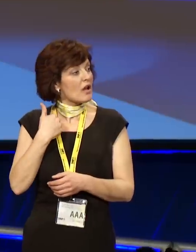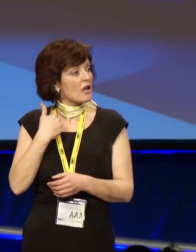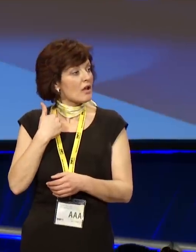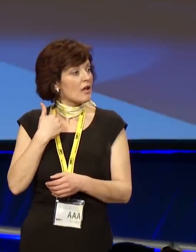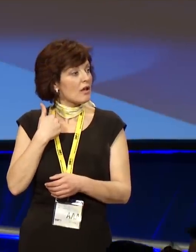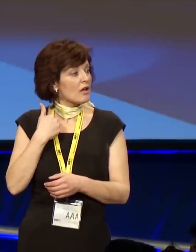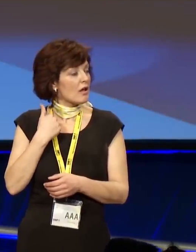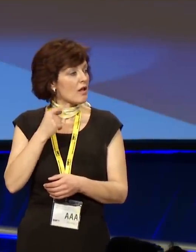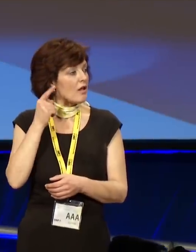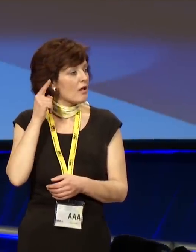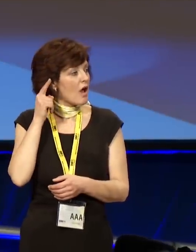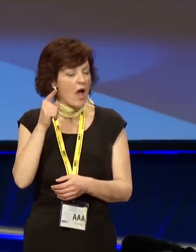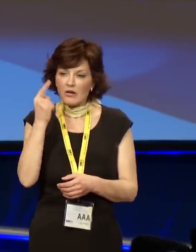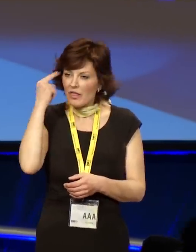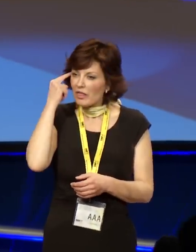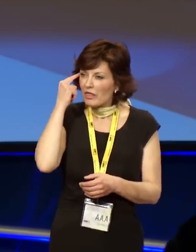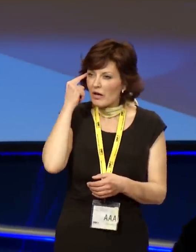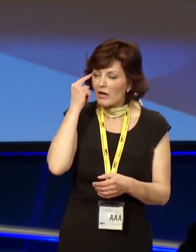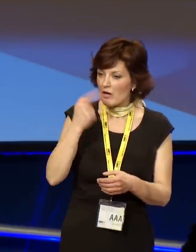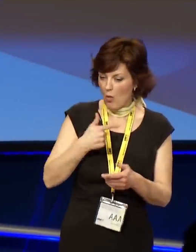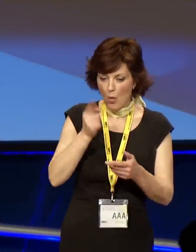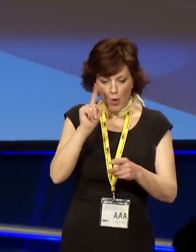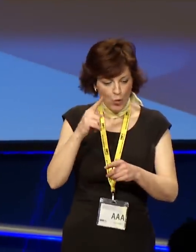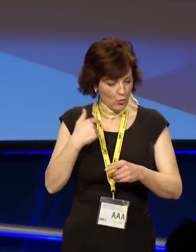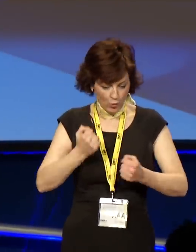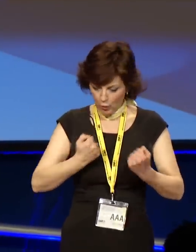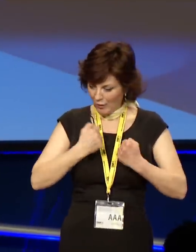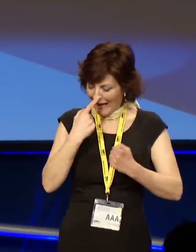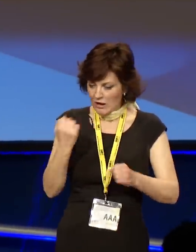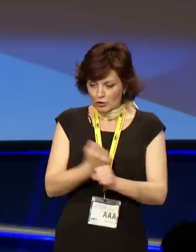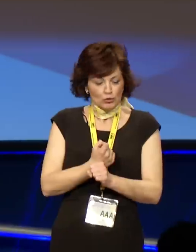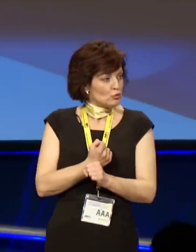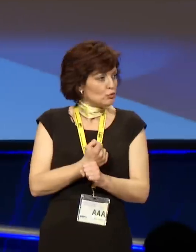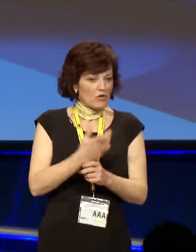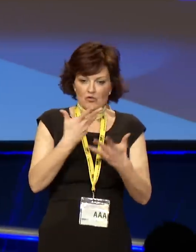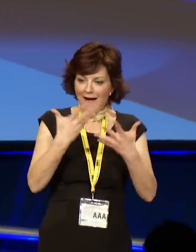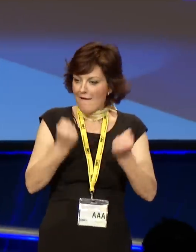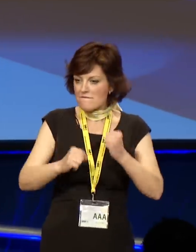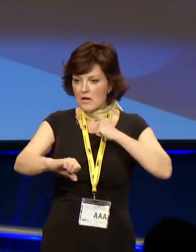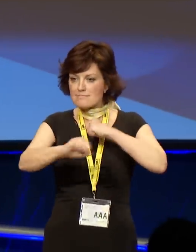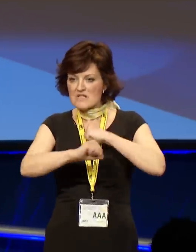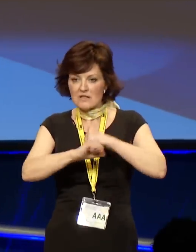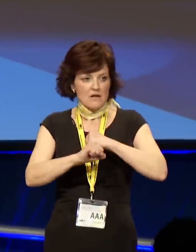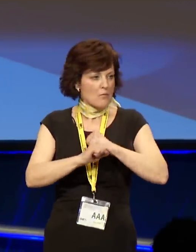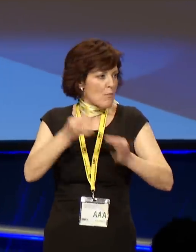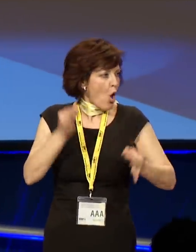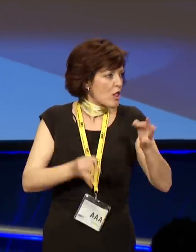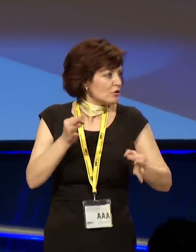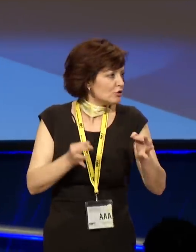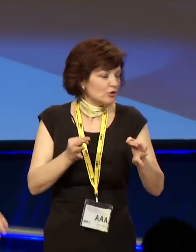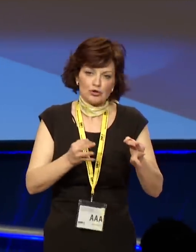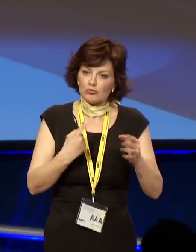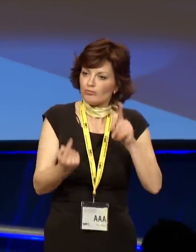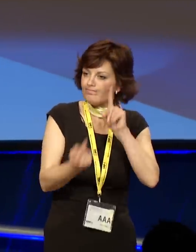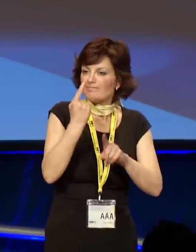was rescheduled. I'm just wondering, what can like normal people like us do to hold media and politicians that lie to